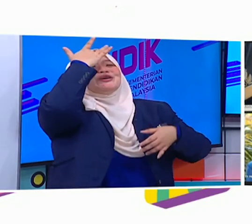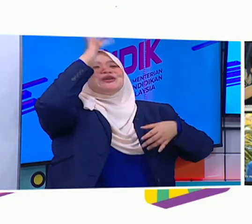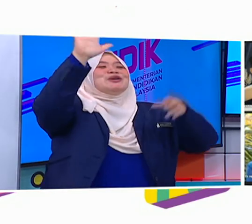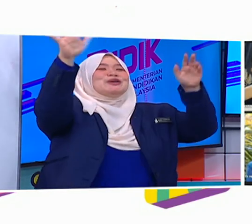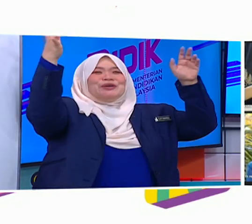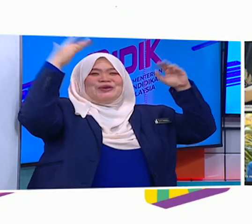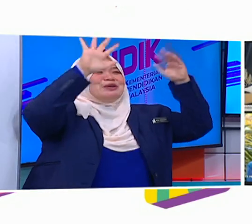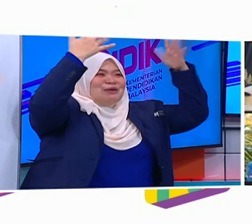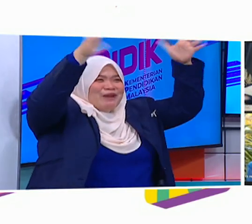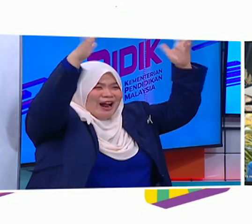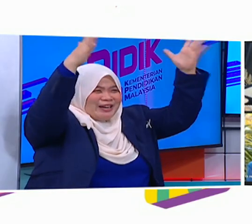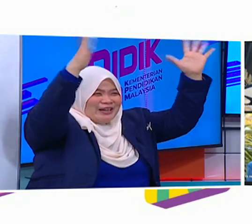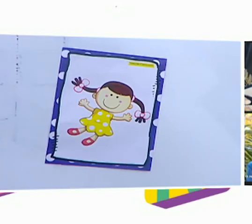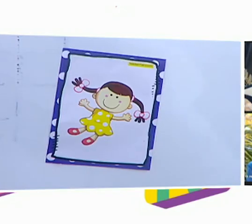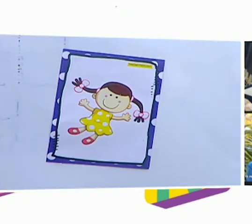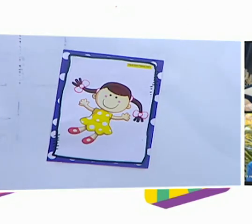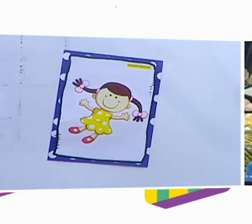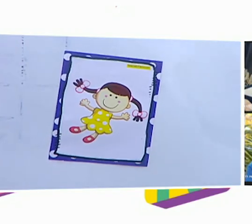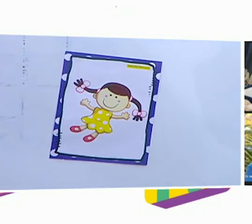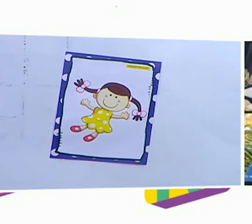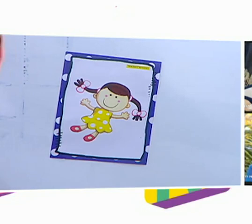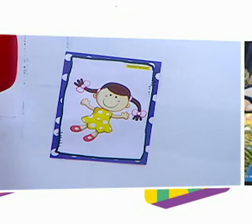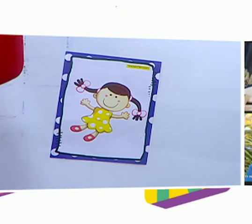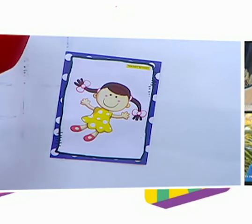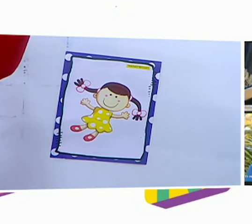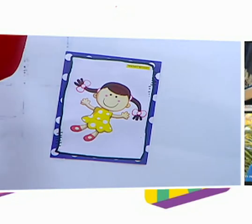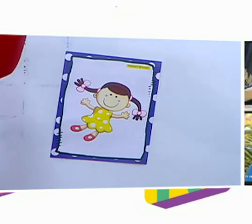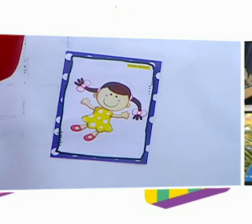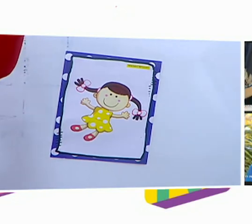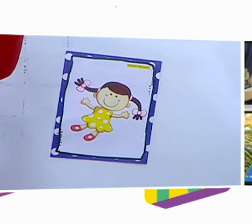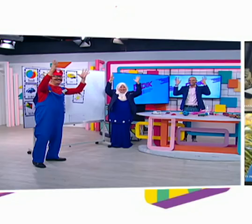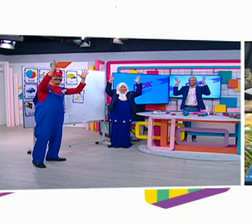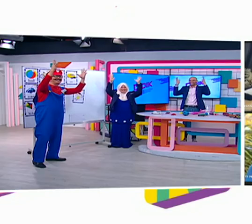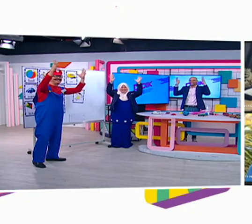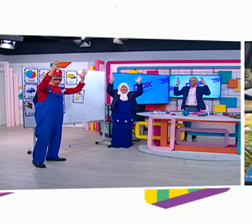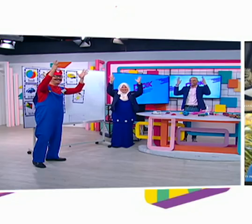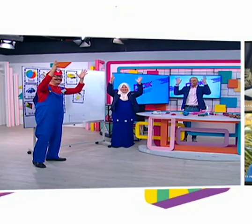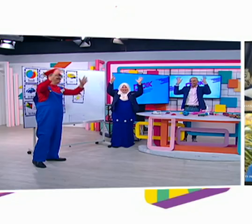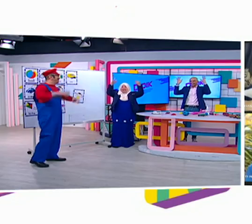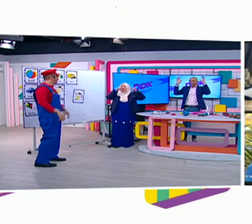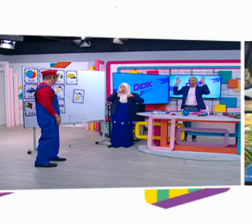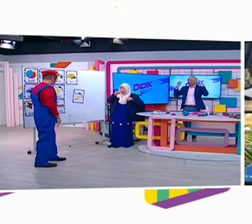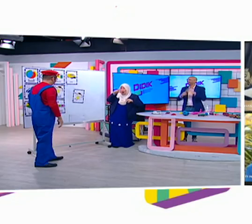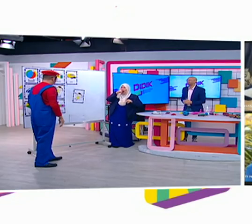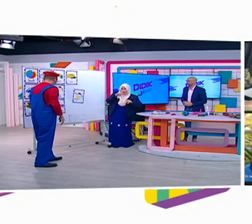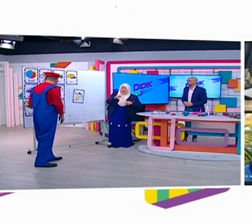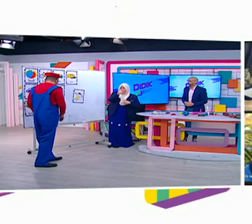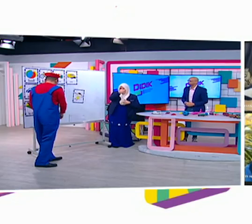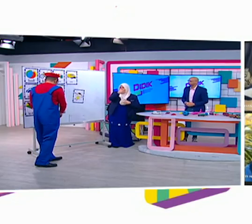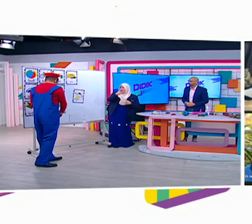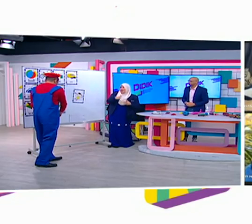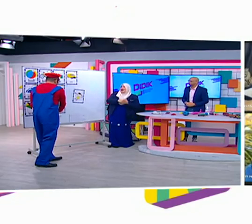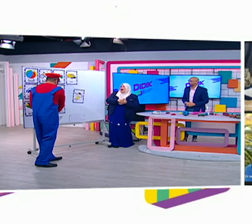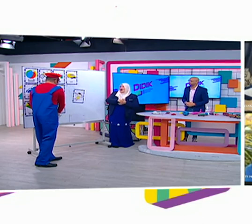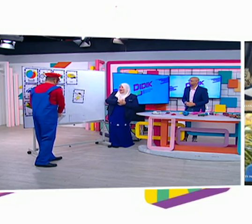Dog! Good! Very good! Oh, correct! Yeah. Well done! Yeah, dog!